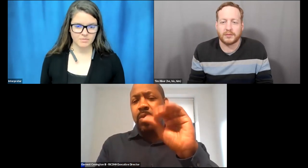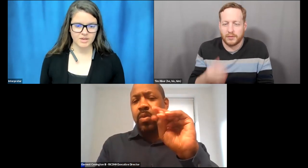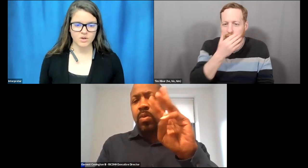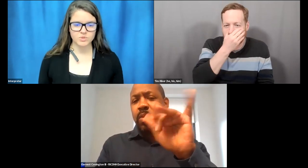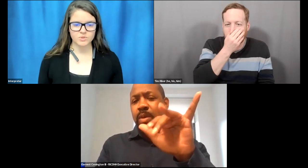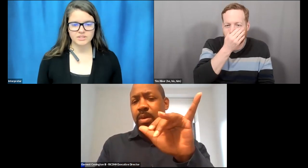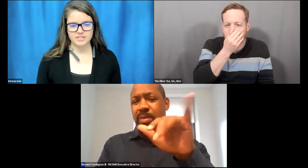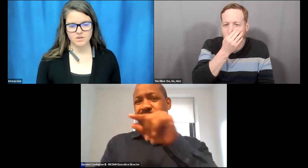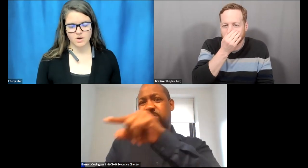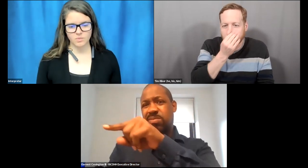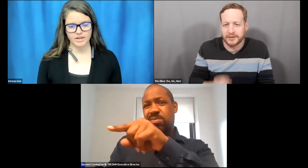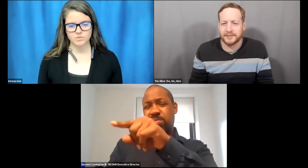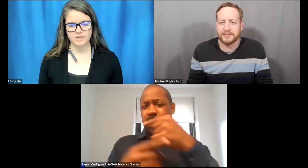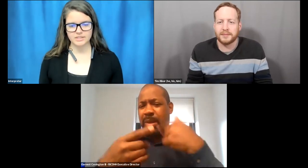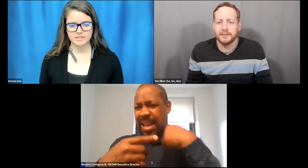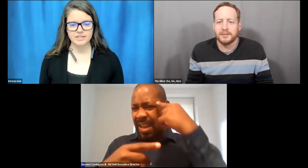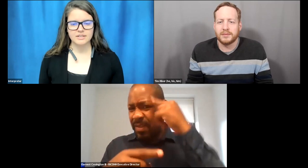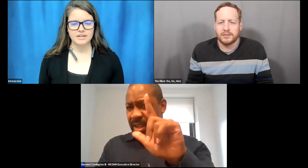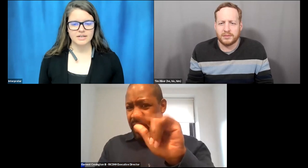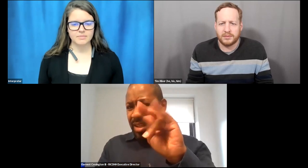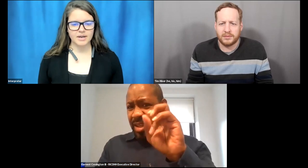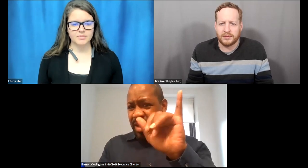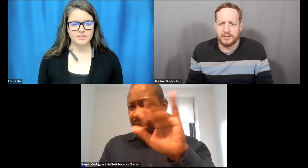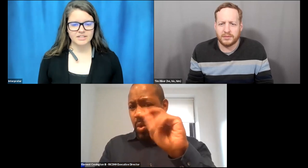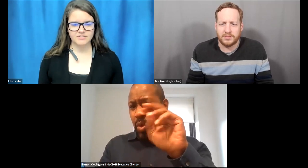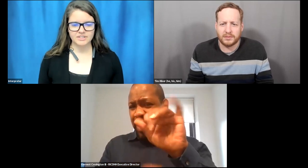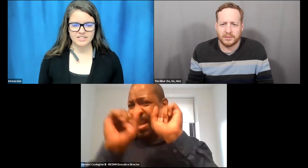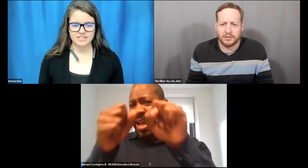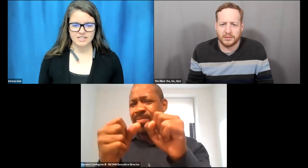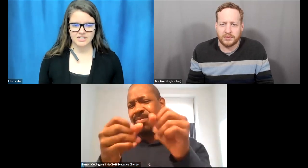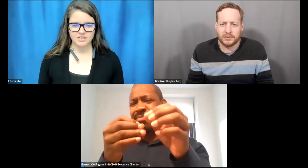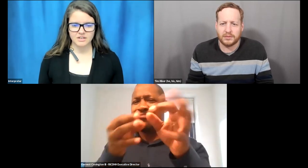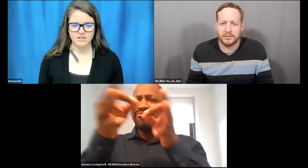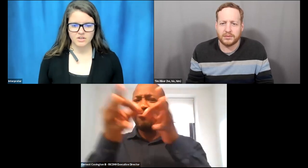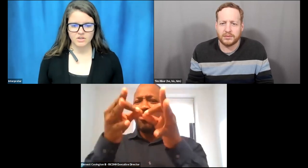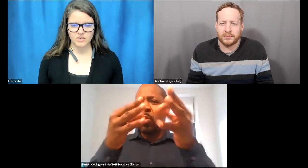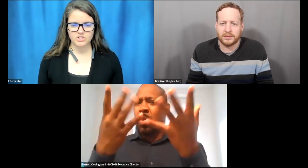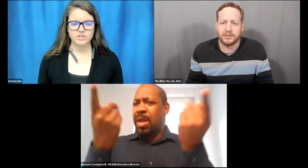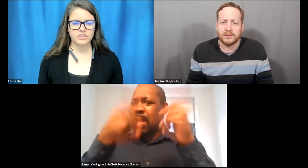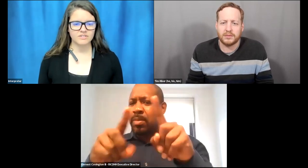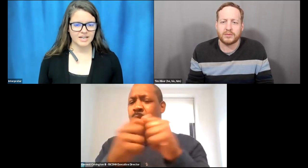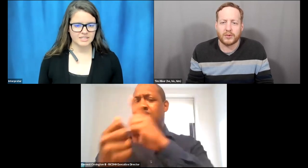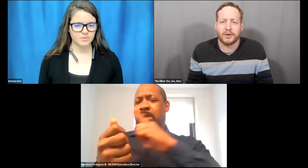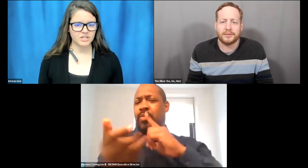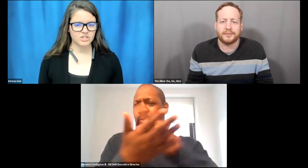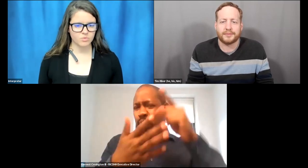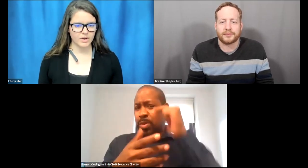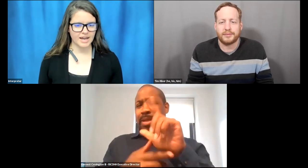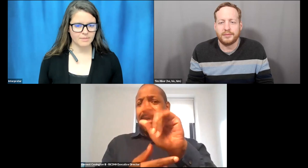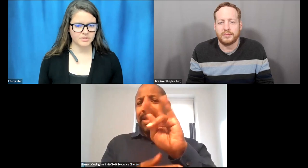and also to Lindsay Conway as well. I believe Lindsay, she could give an explanation of what happens,